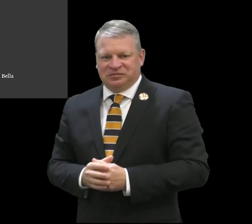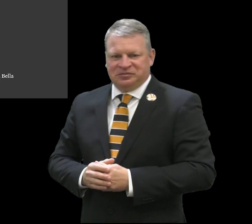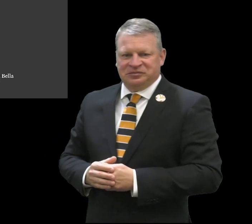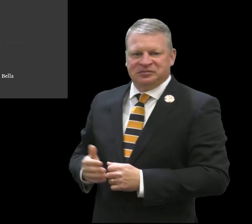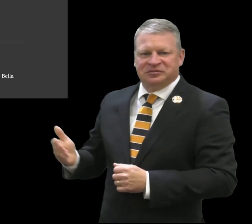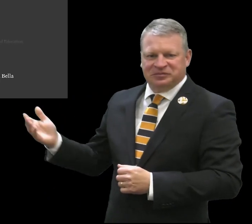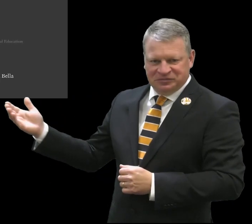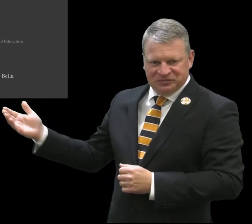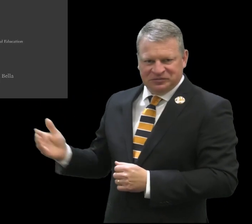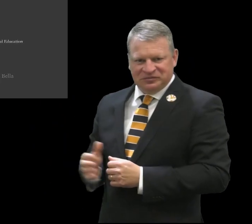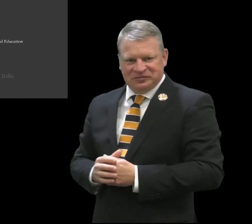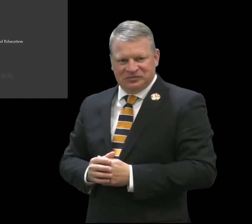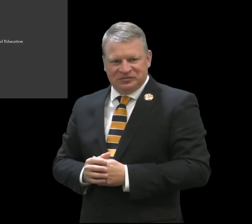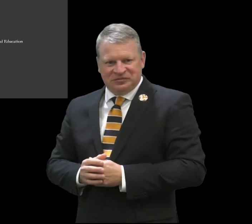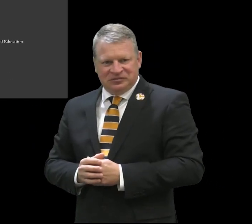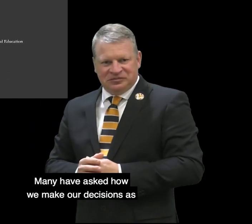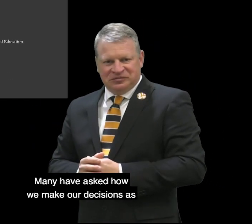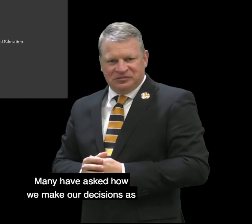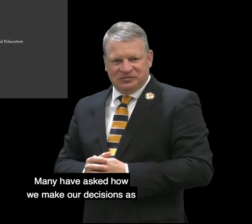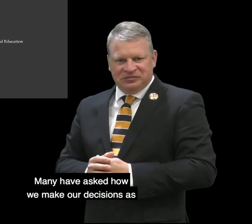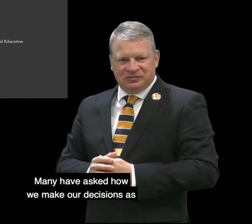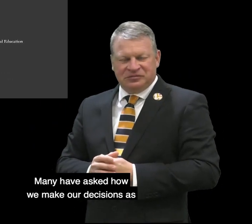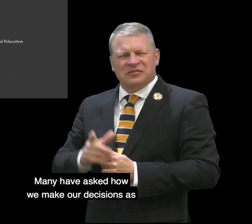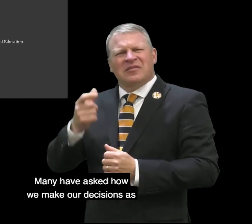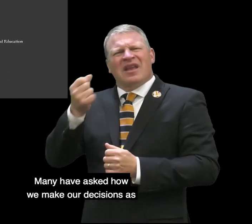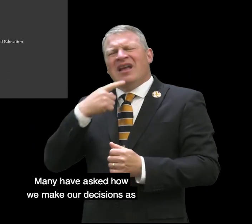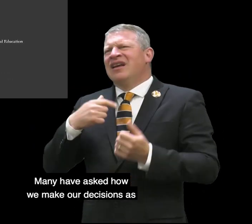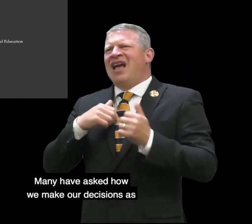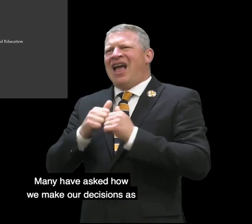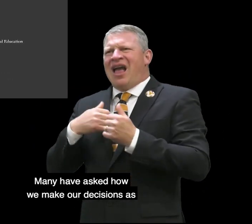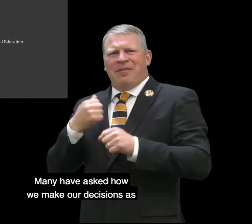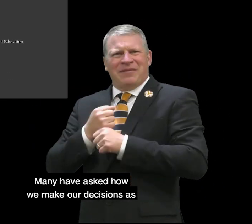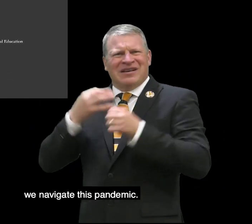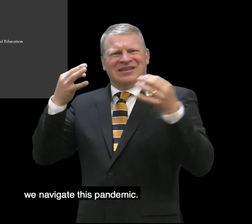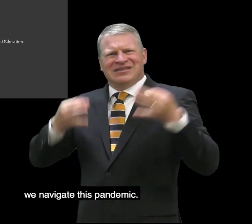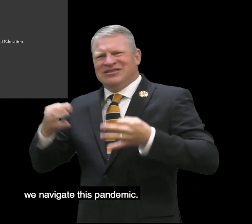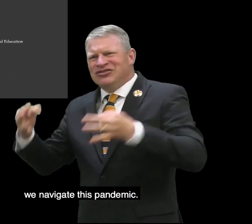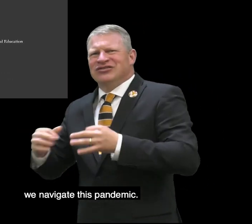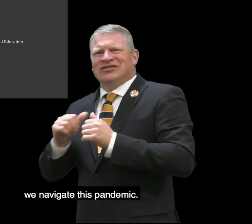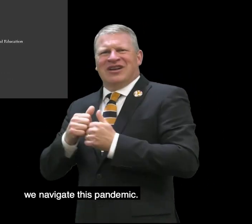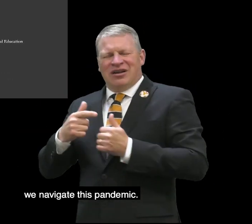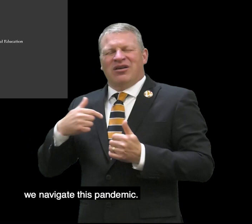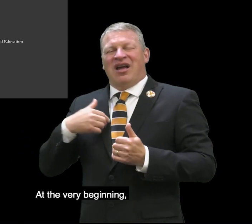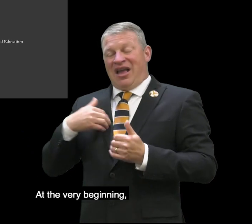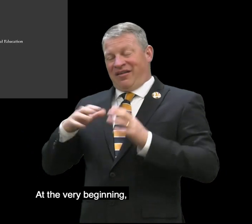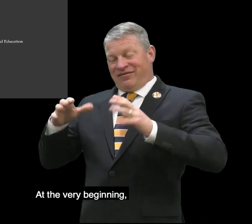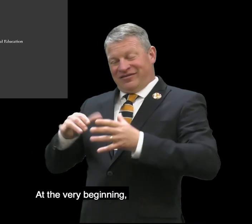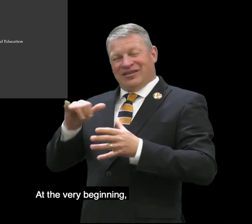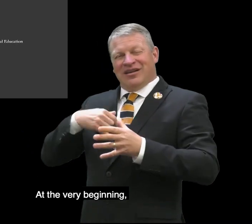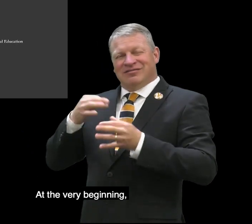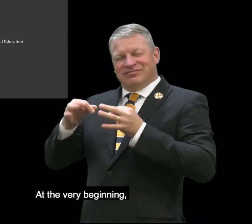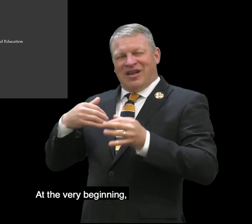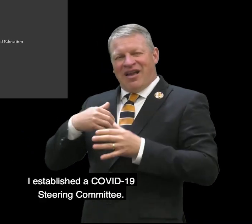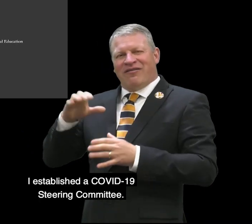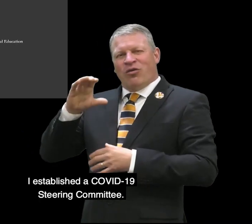state of Connecticut before we proceed. Many have asked how we make our decisions as we navigate this